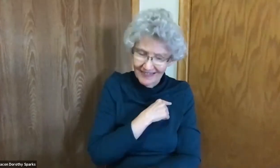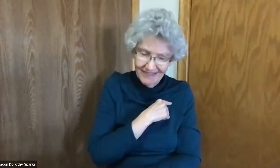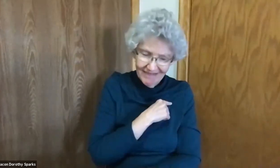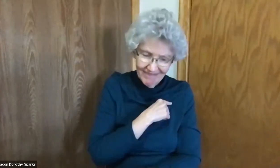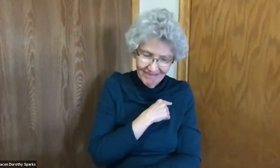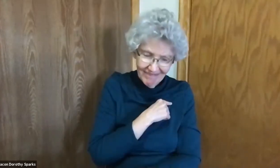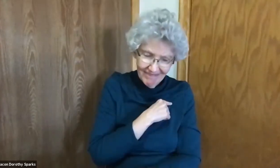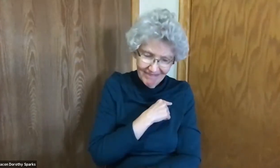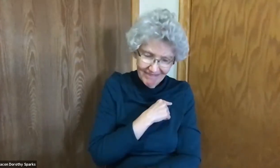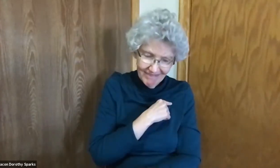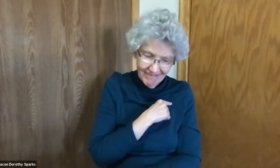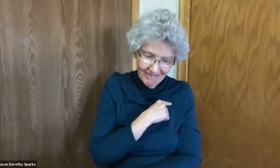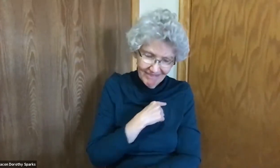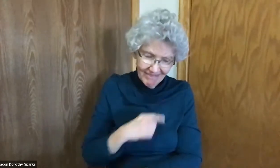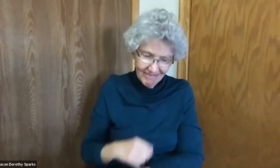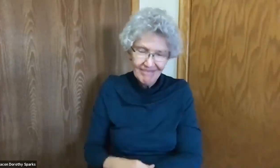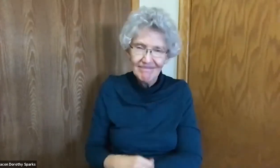Even on us,